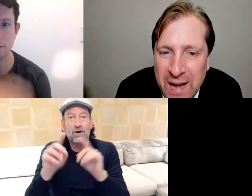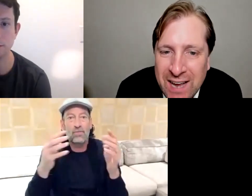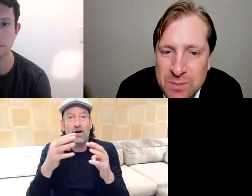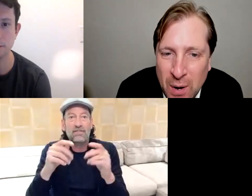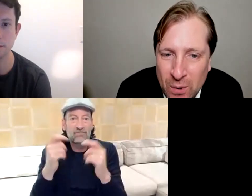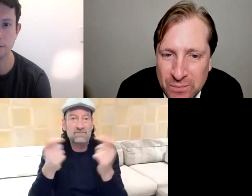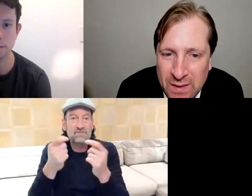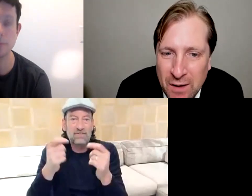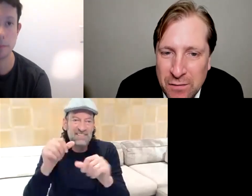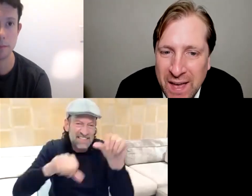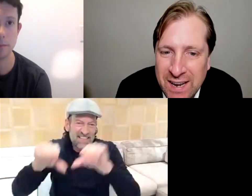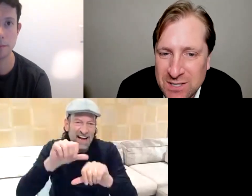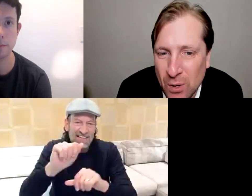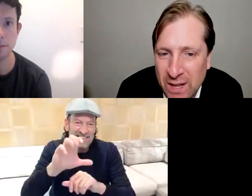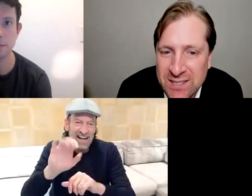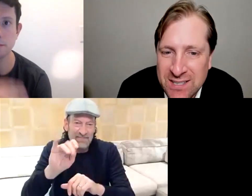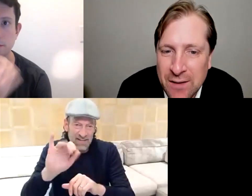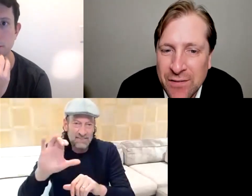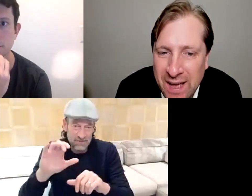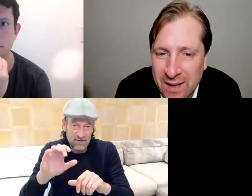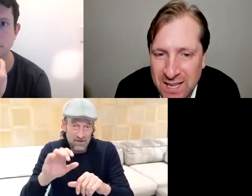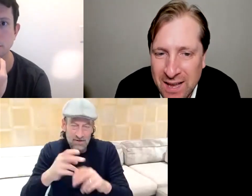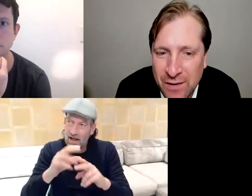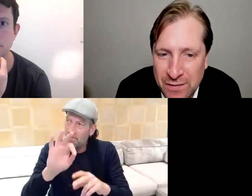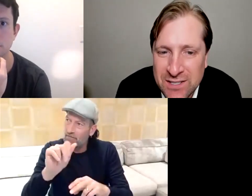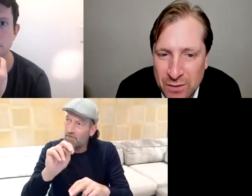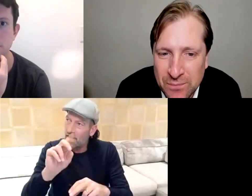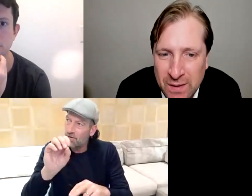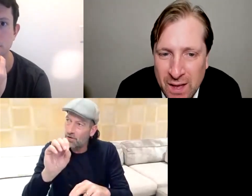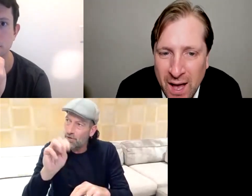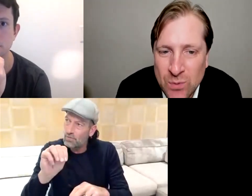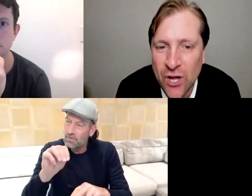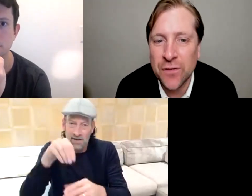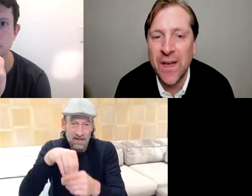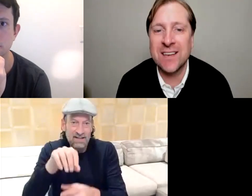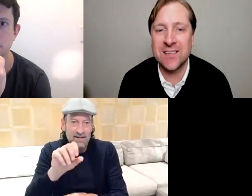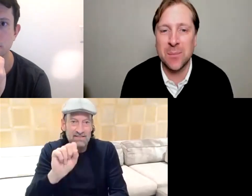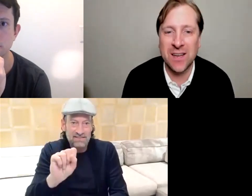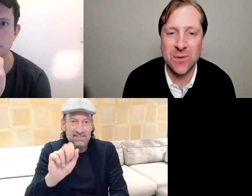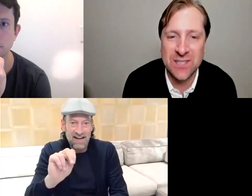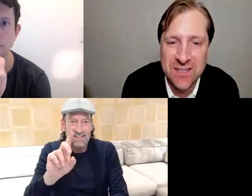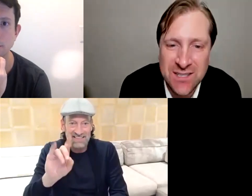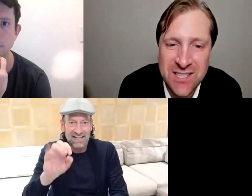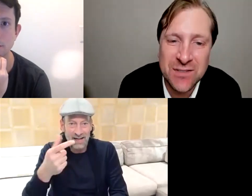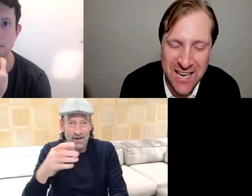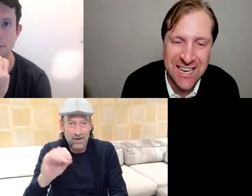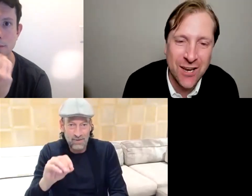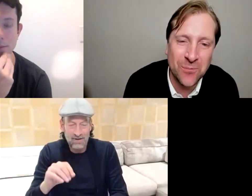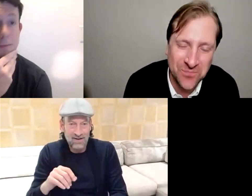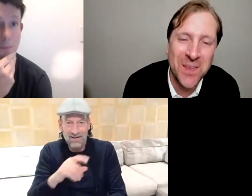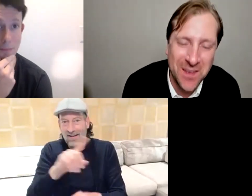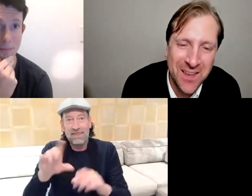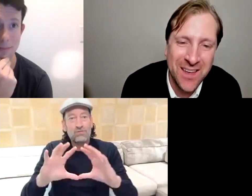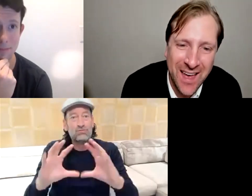I went to an expo, a fan expo, like a sci-fi festival. It was called Fandom, and it was in the city of San